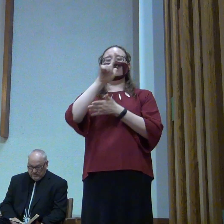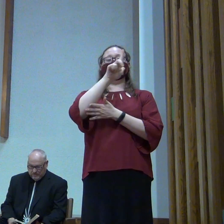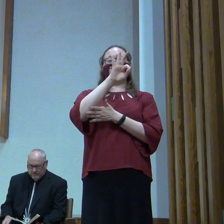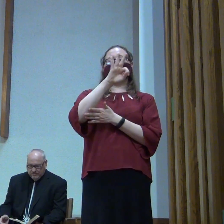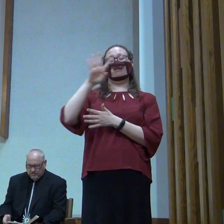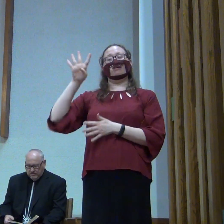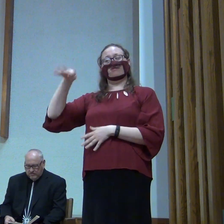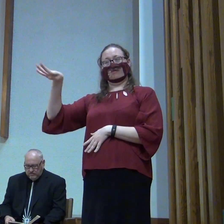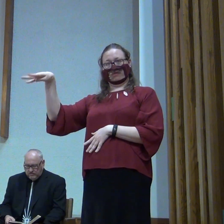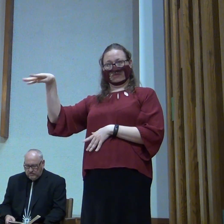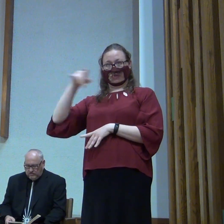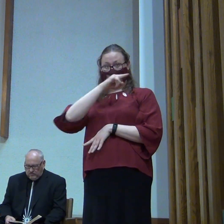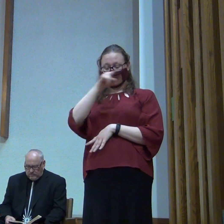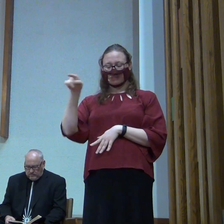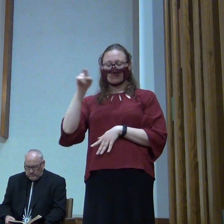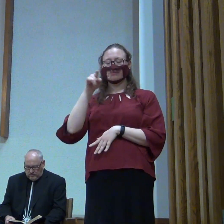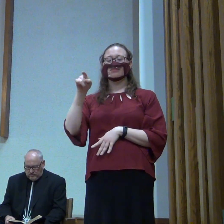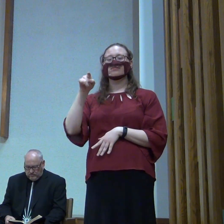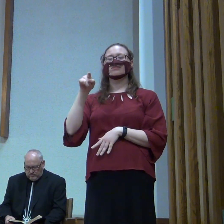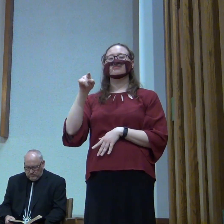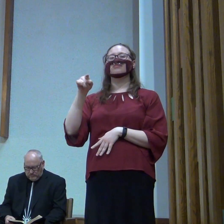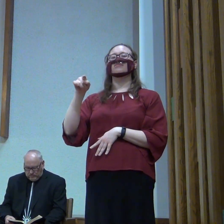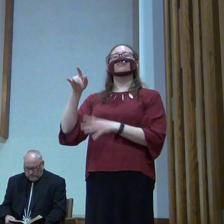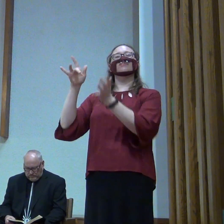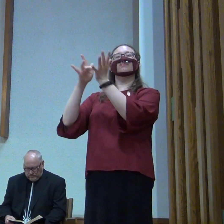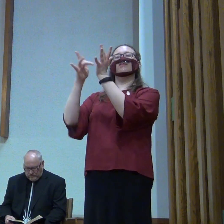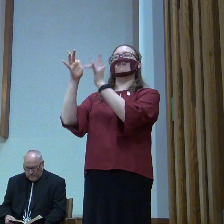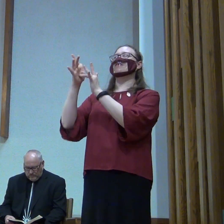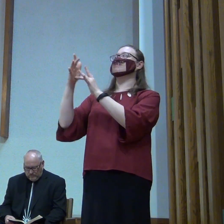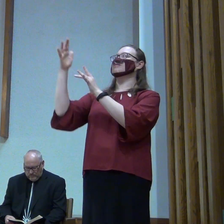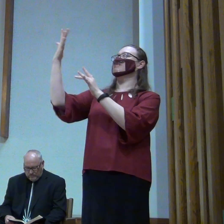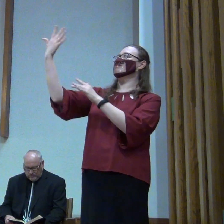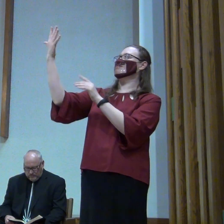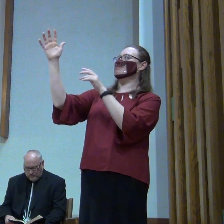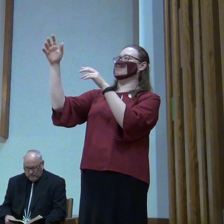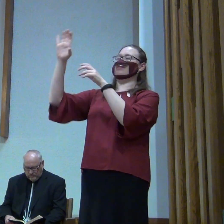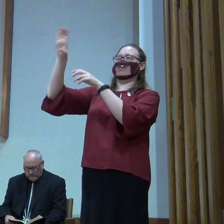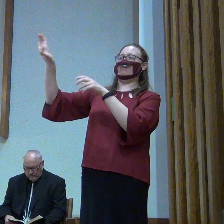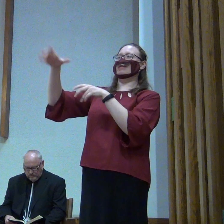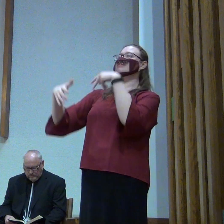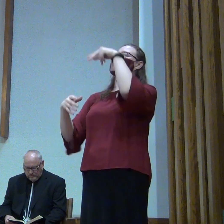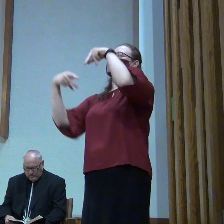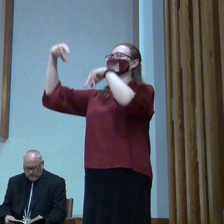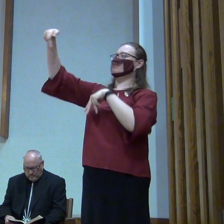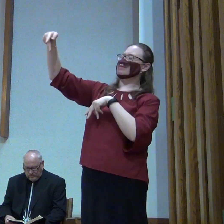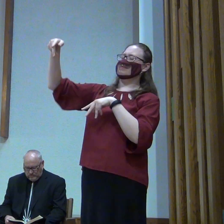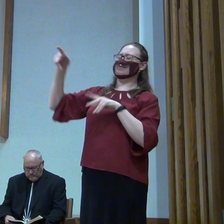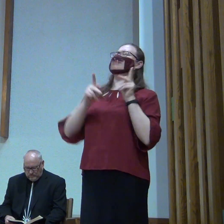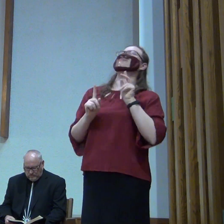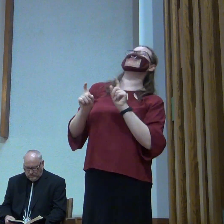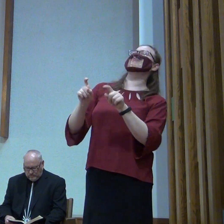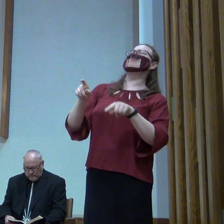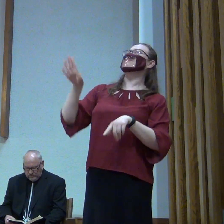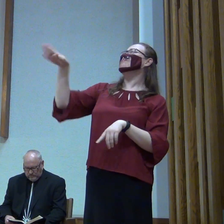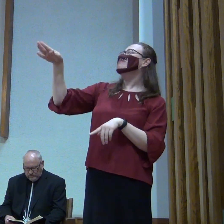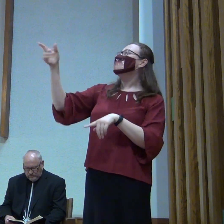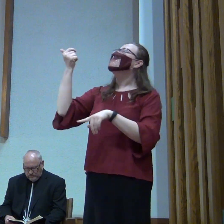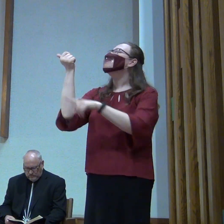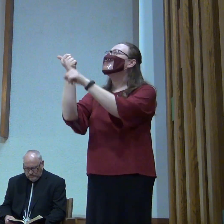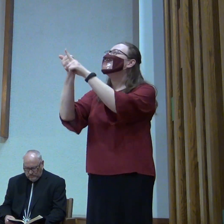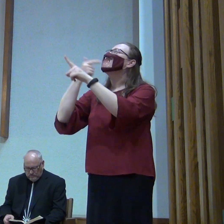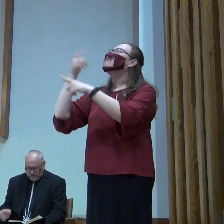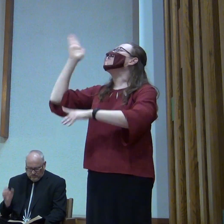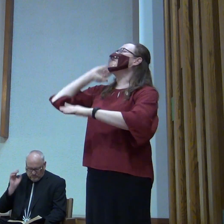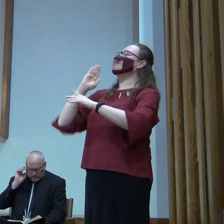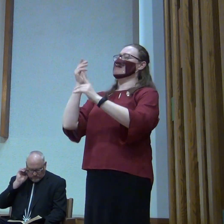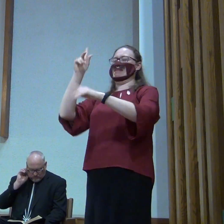27:39-44. Those who passed by hurled insults at him, shaking their heads and saying, you who are going to destroy the temple and